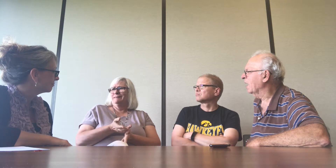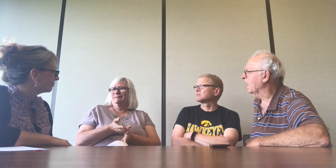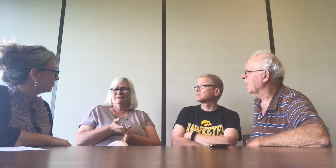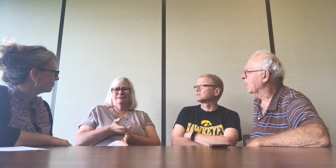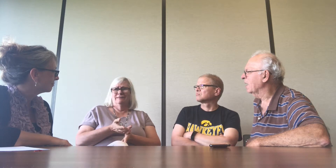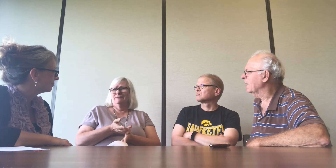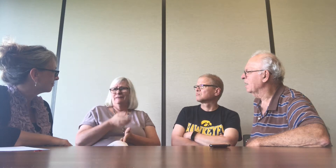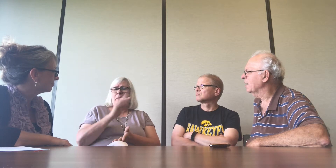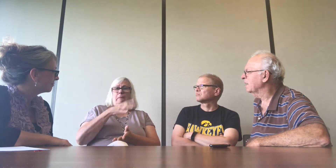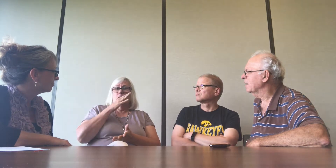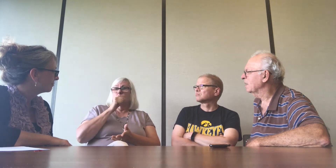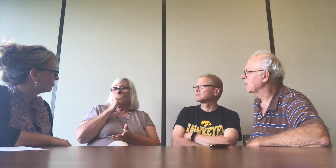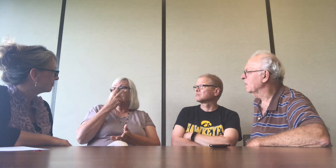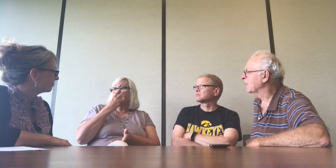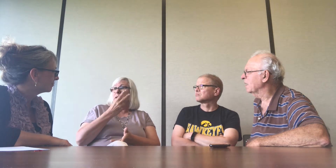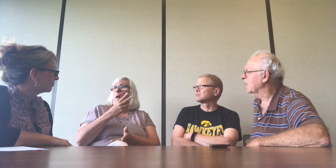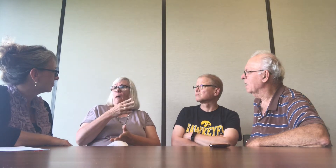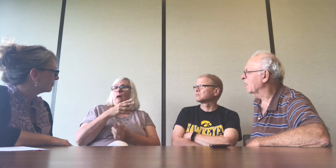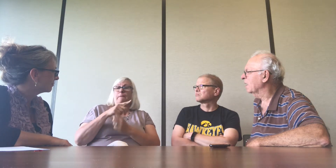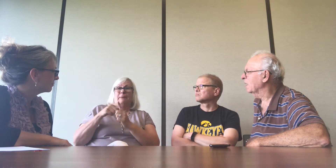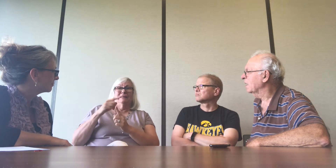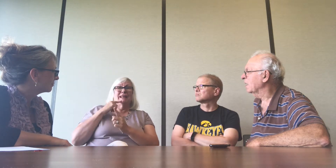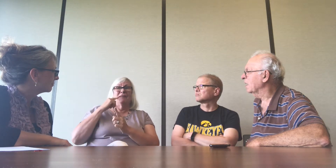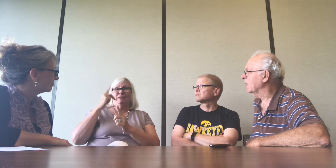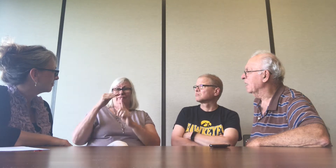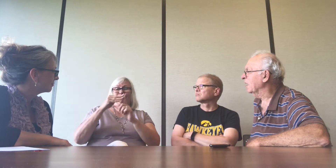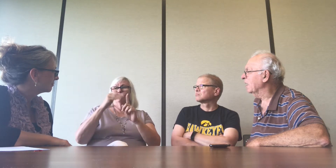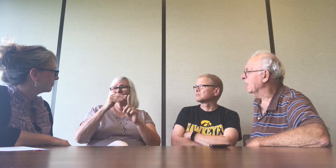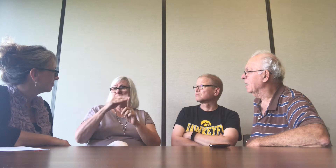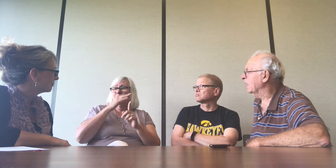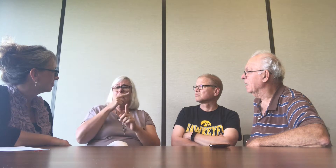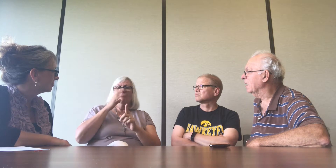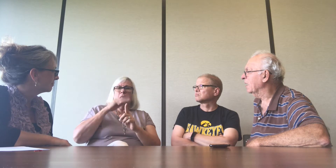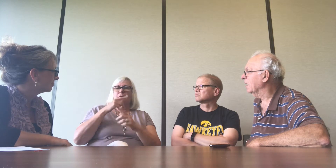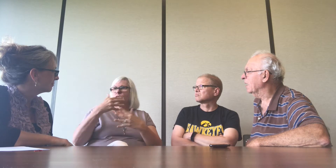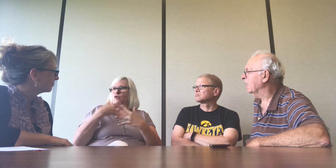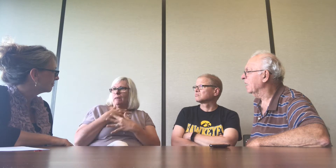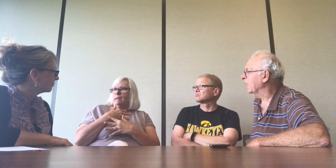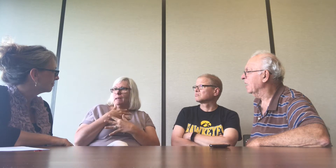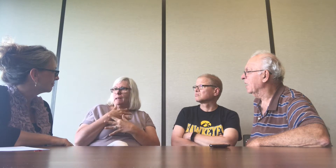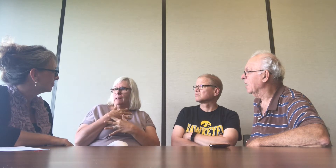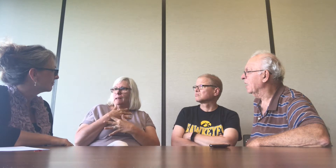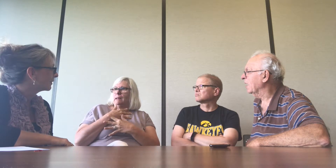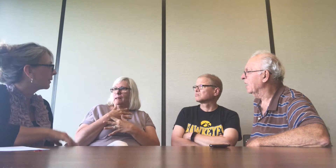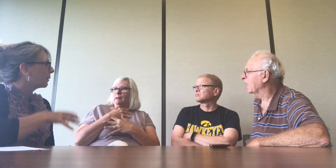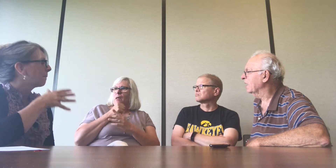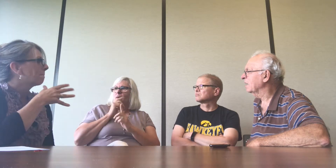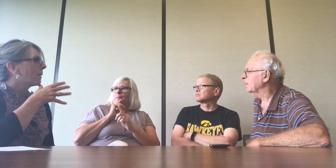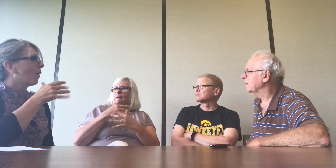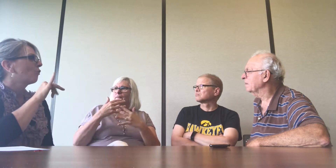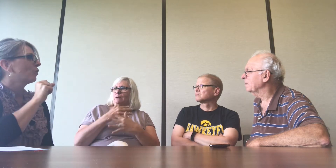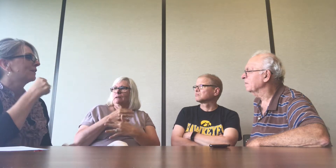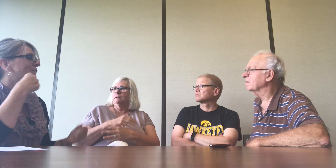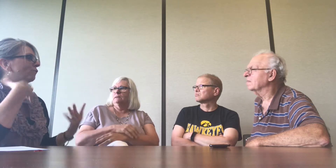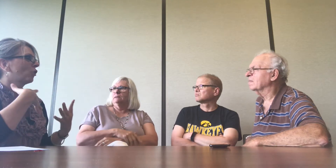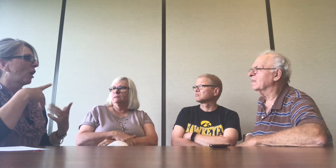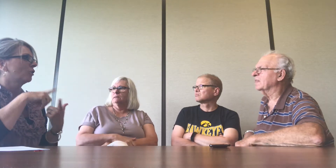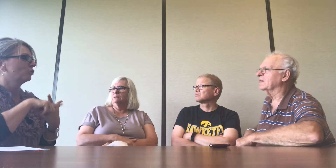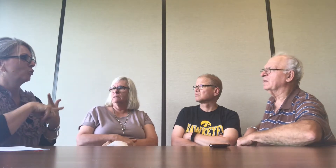finances. And the deaf community sees the abuse and has tried to tell her, but